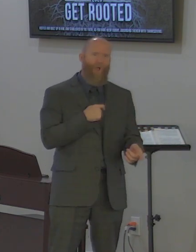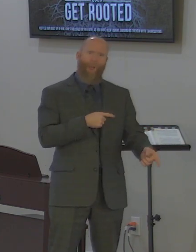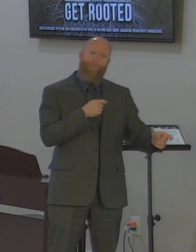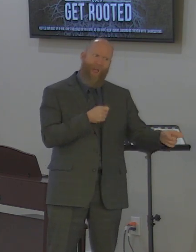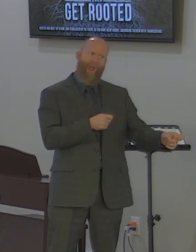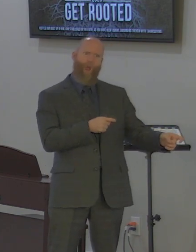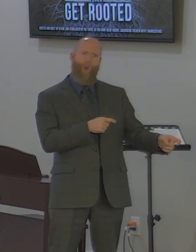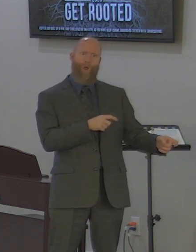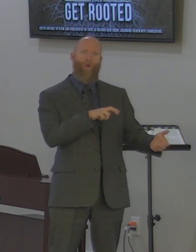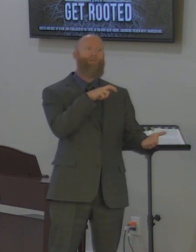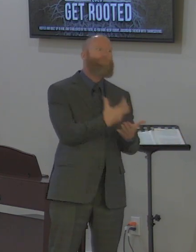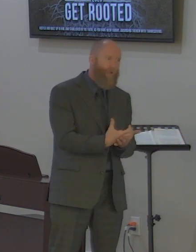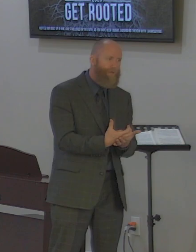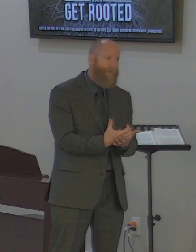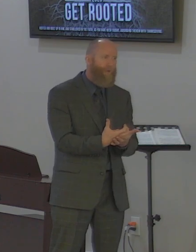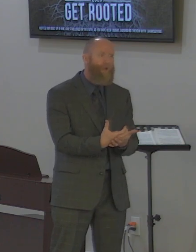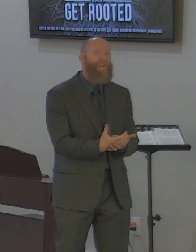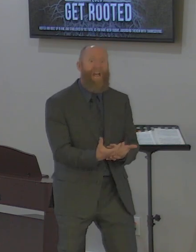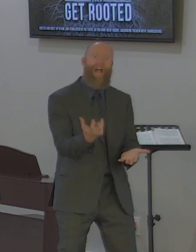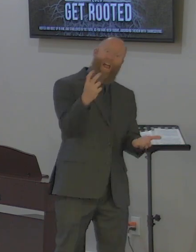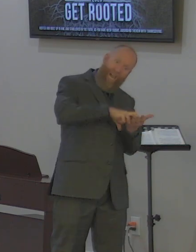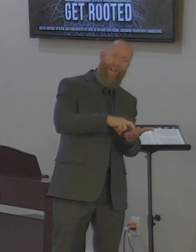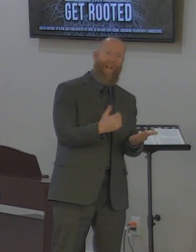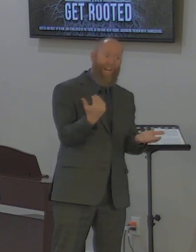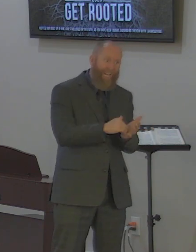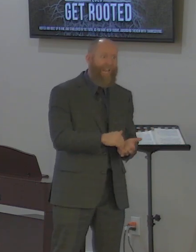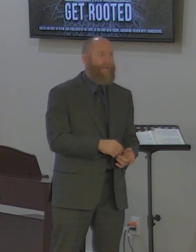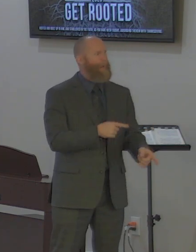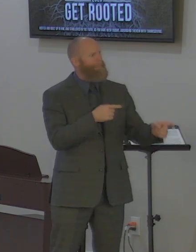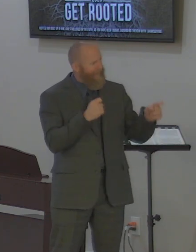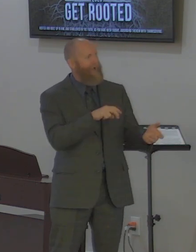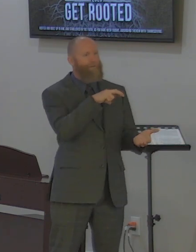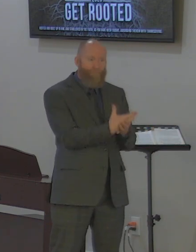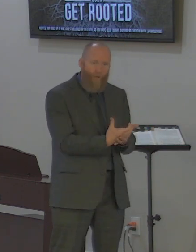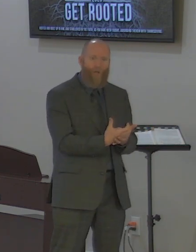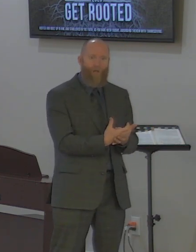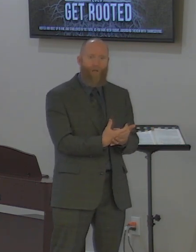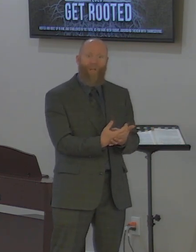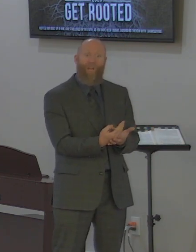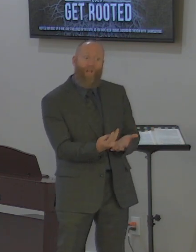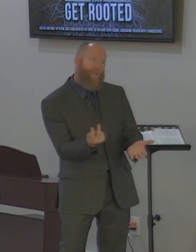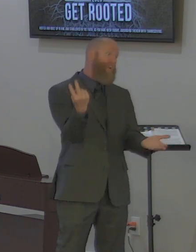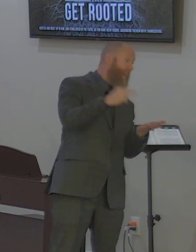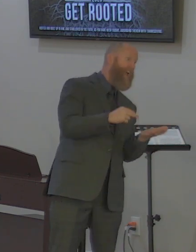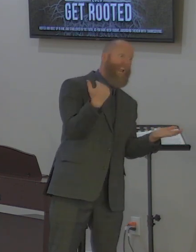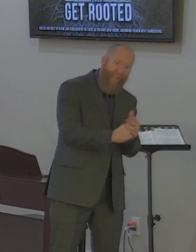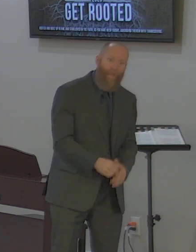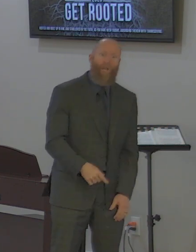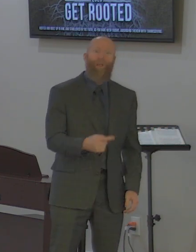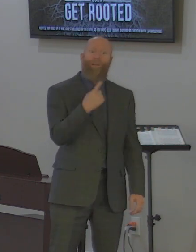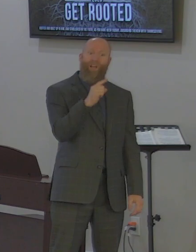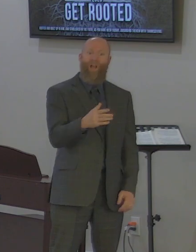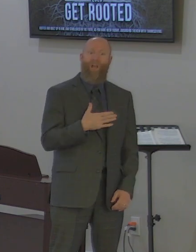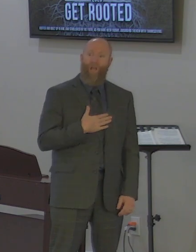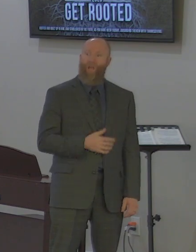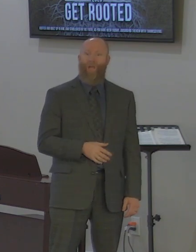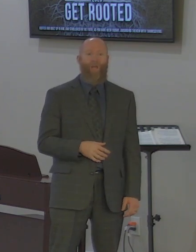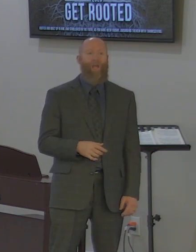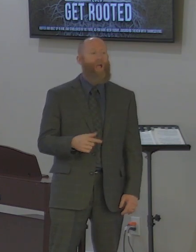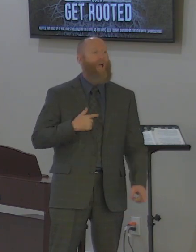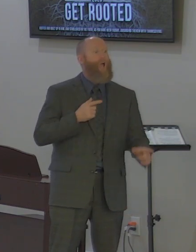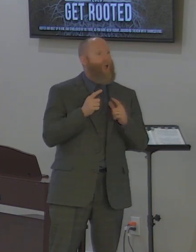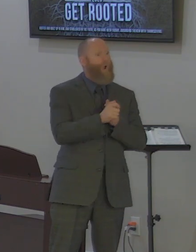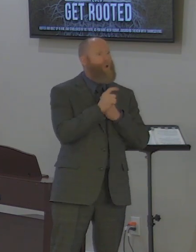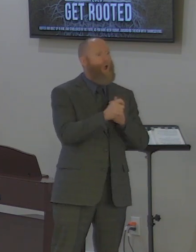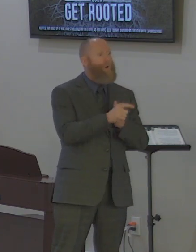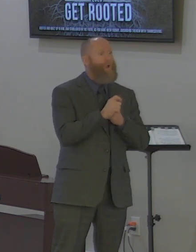dropped. Moose got back up again. Bang! Moose dropped. Moose got back up again. And in all my running, I had lost my